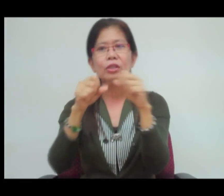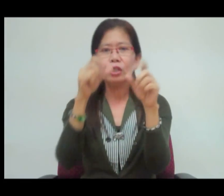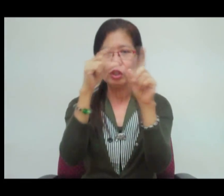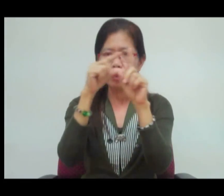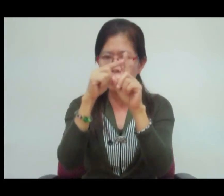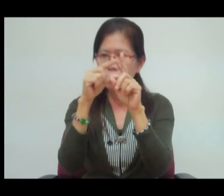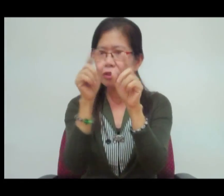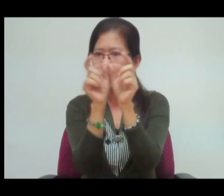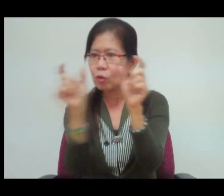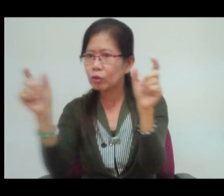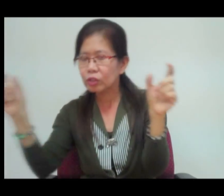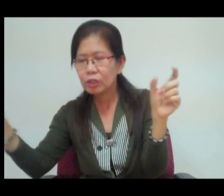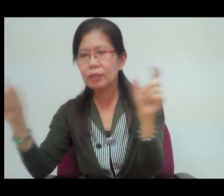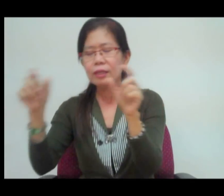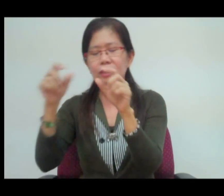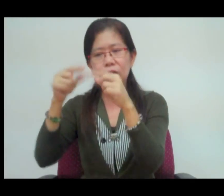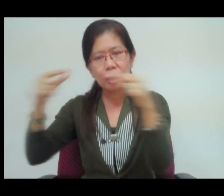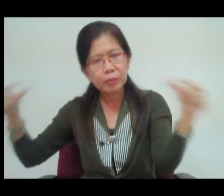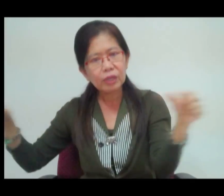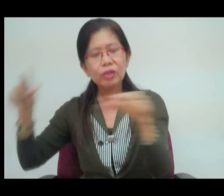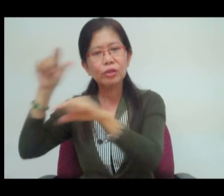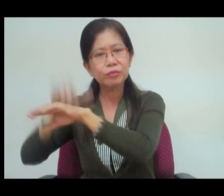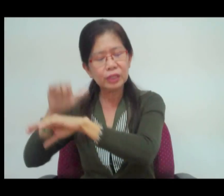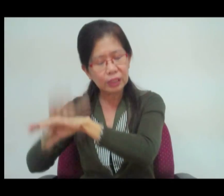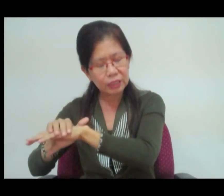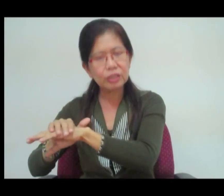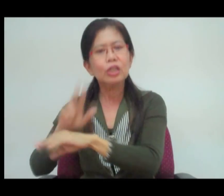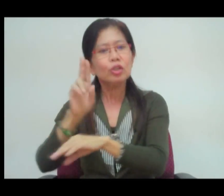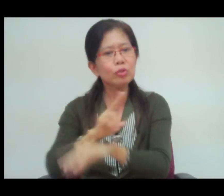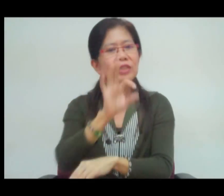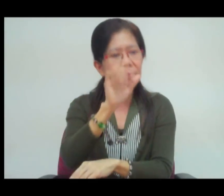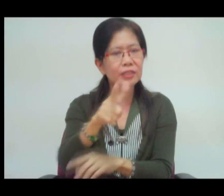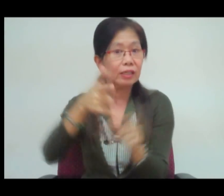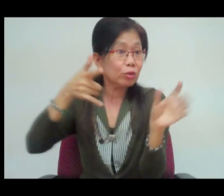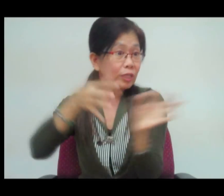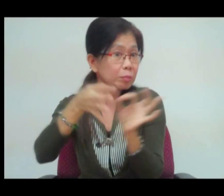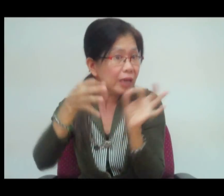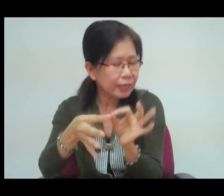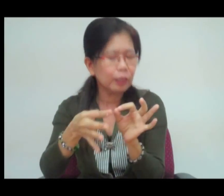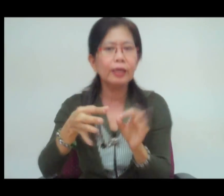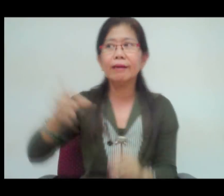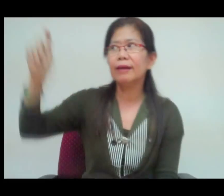the word order, the grammar of English. Use FSL to explain and then